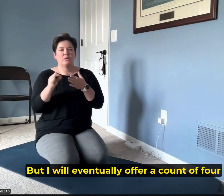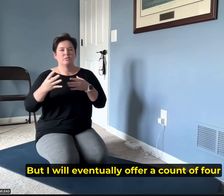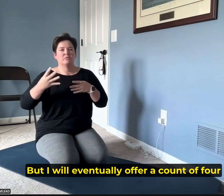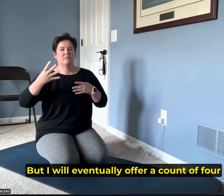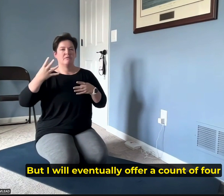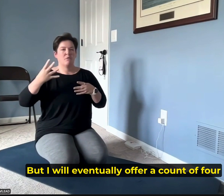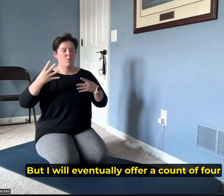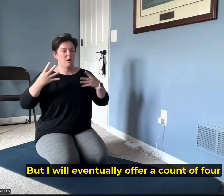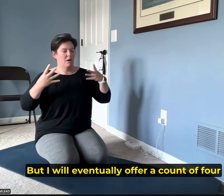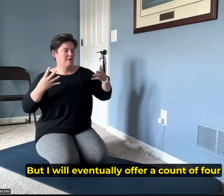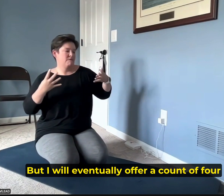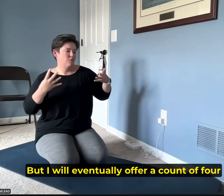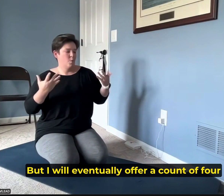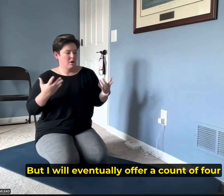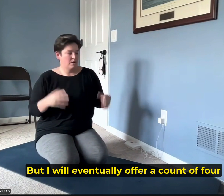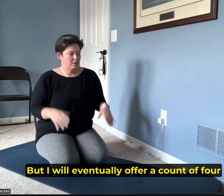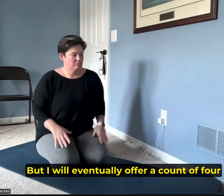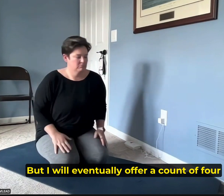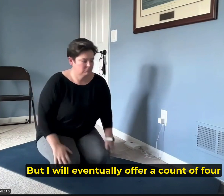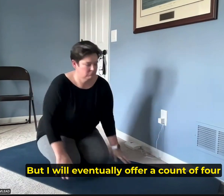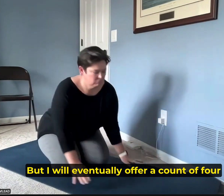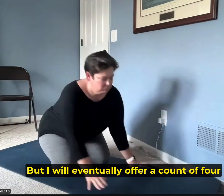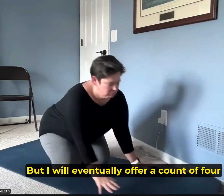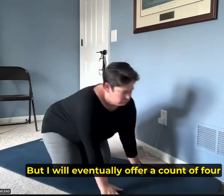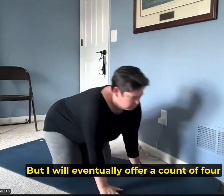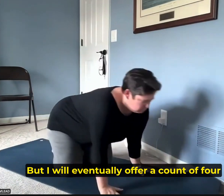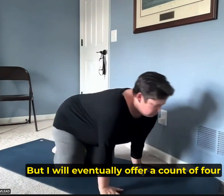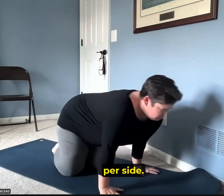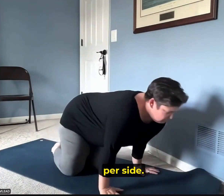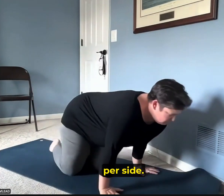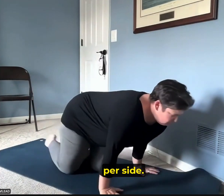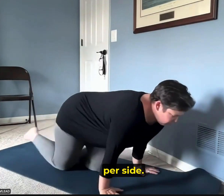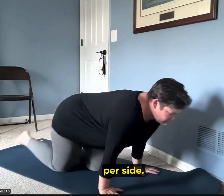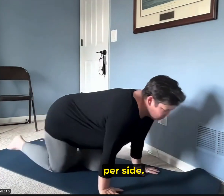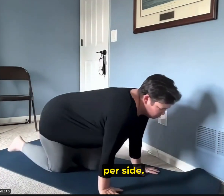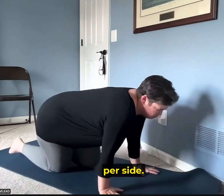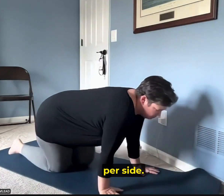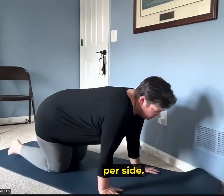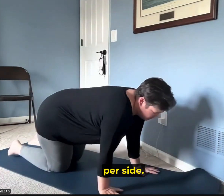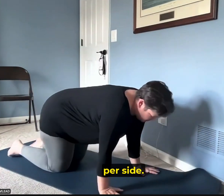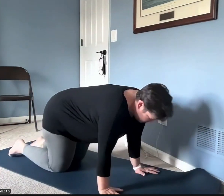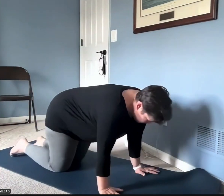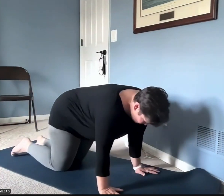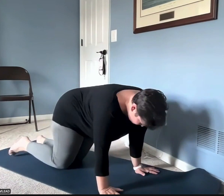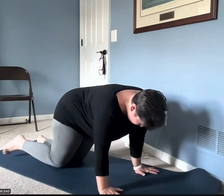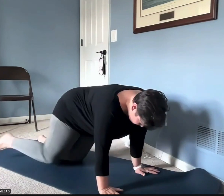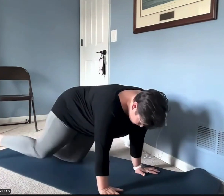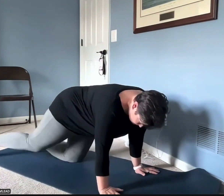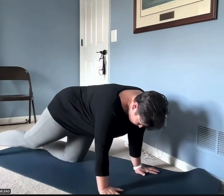But I will eventually offer a count of 4 per side.